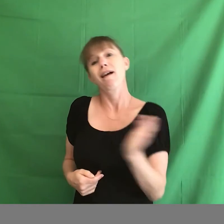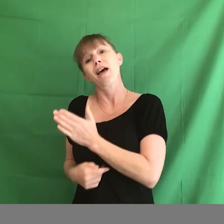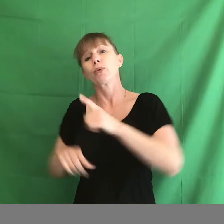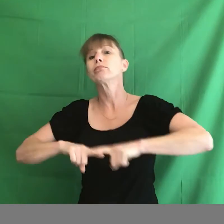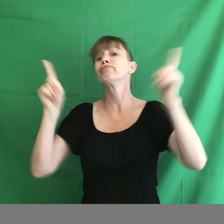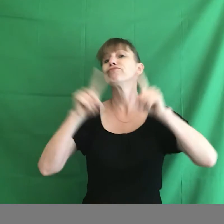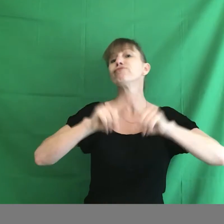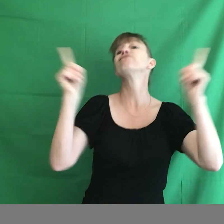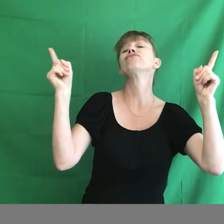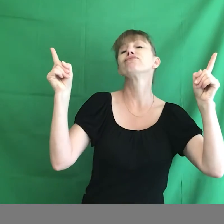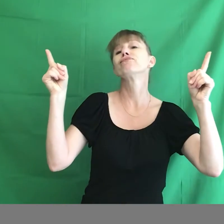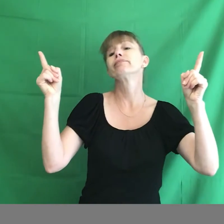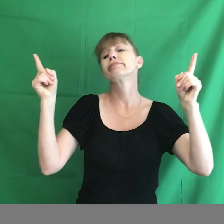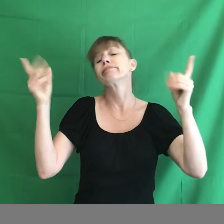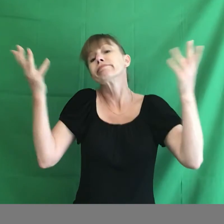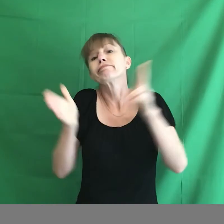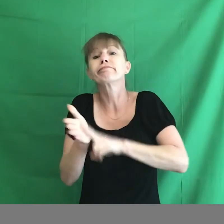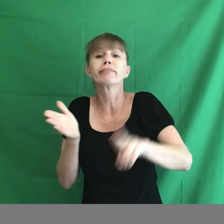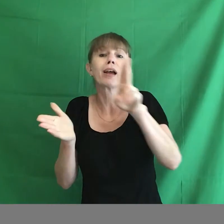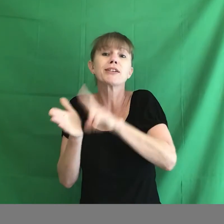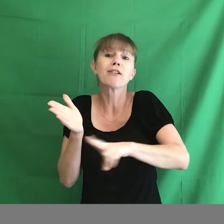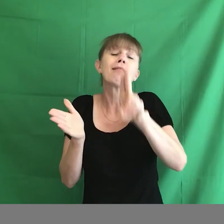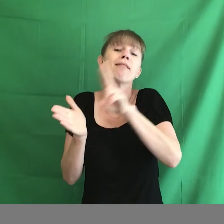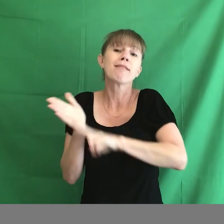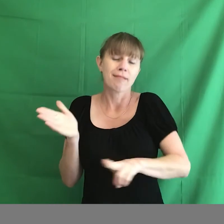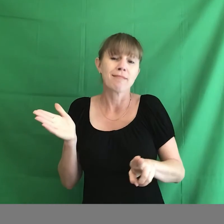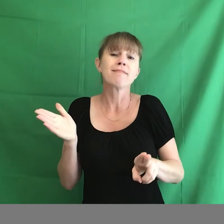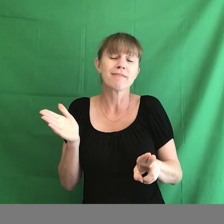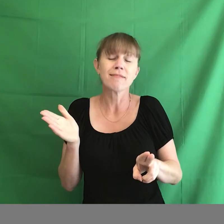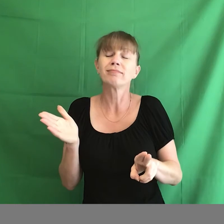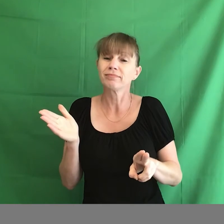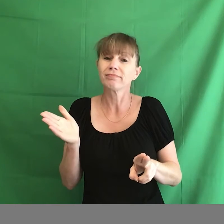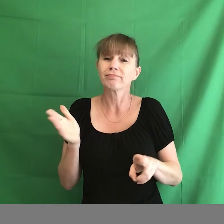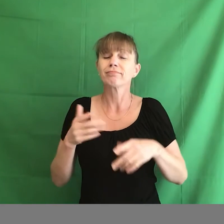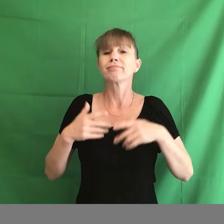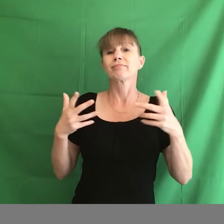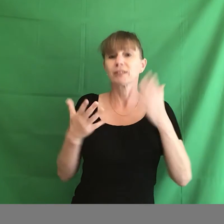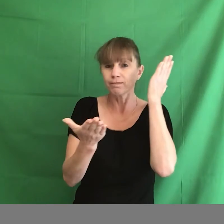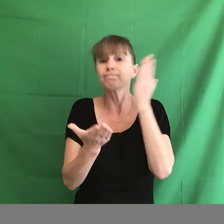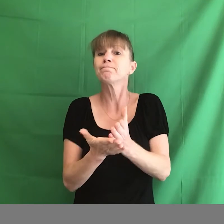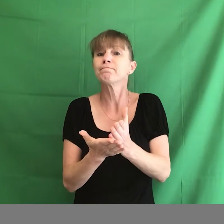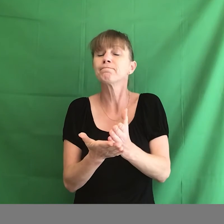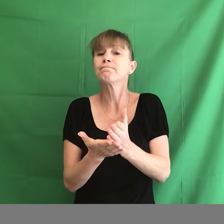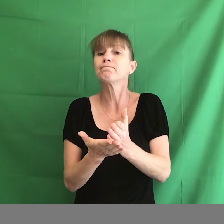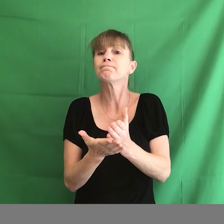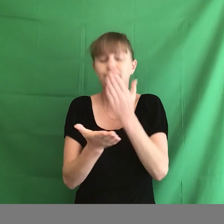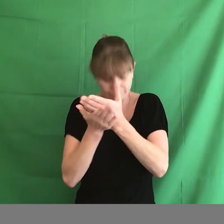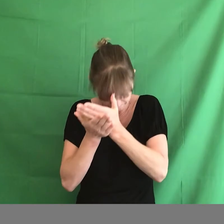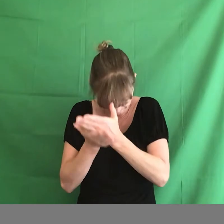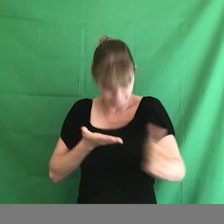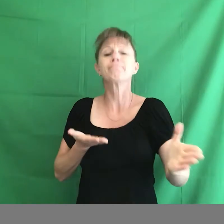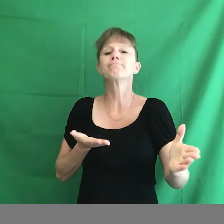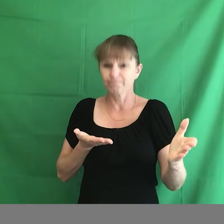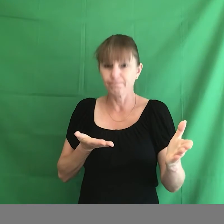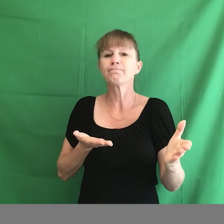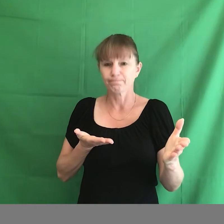Everyone is different. It's a natural state. It's a fact. It's